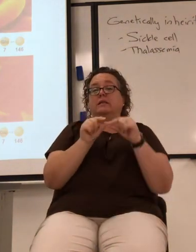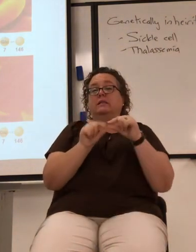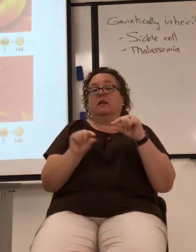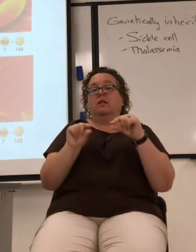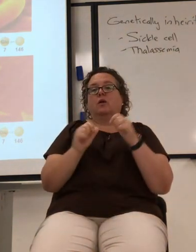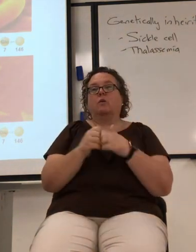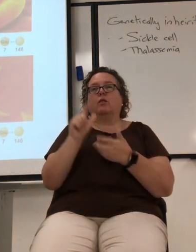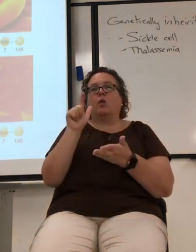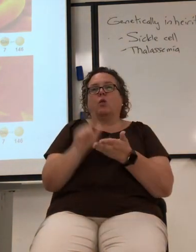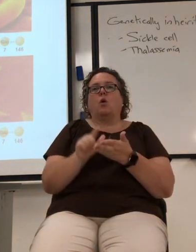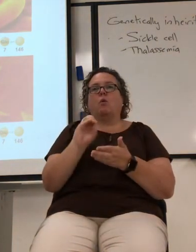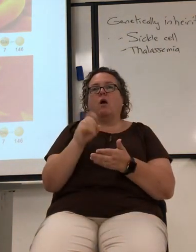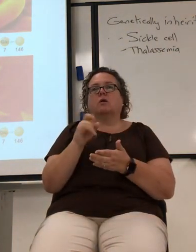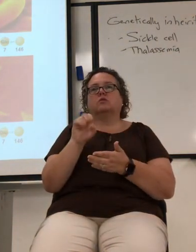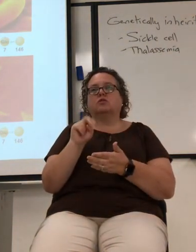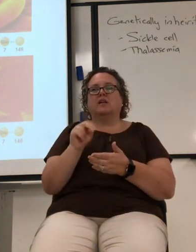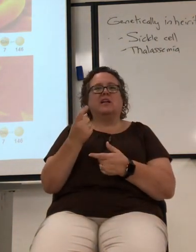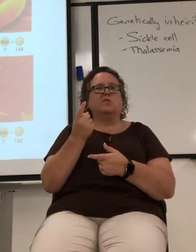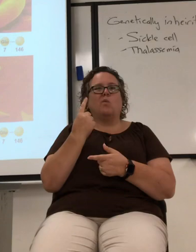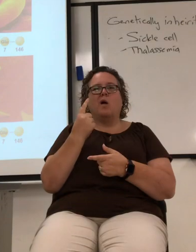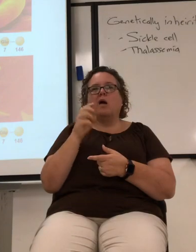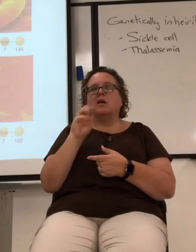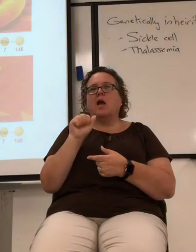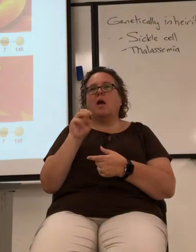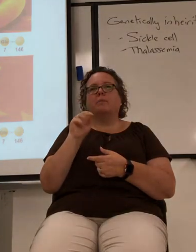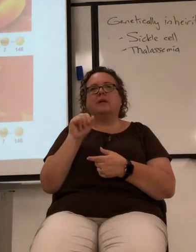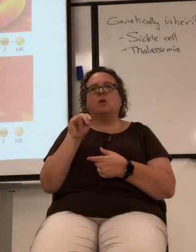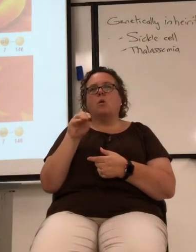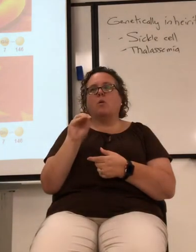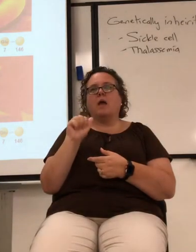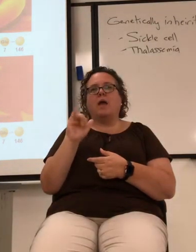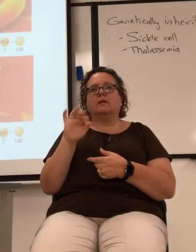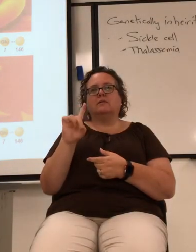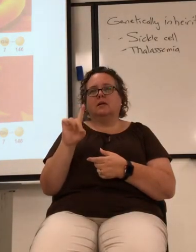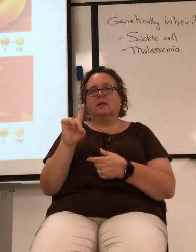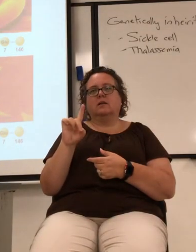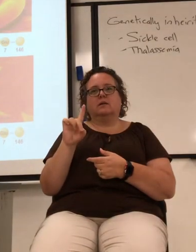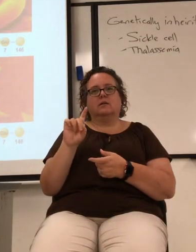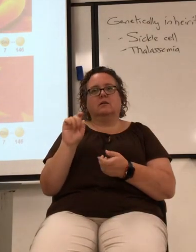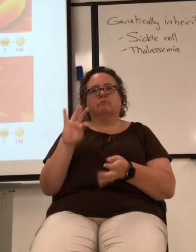low oxygen tension. It's just the one amino acid mutation at that location.